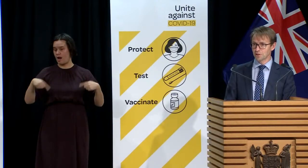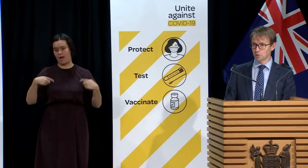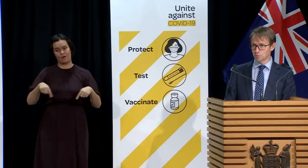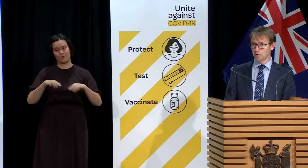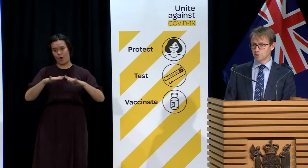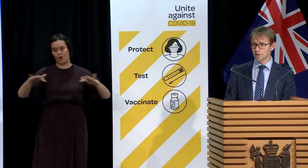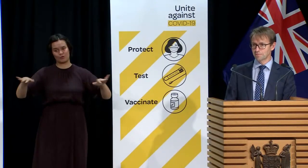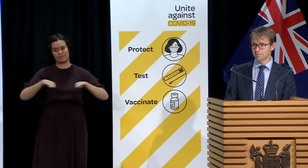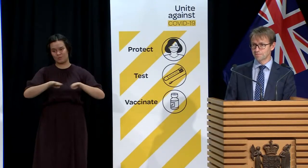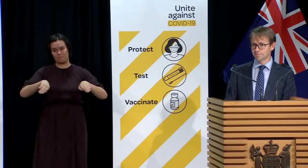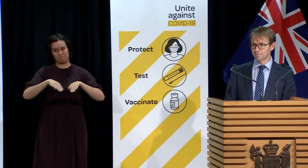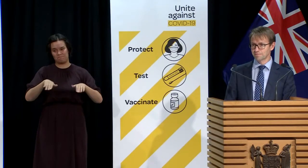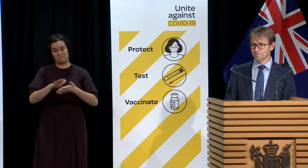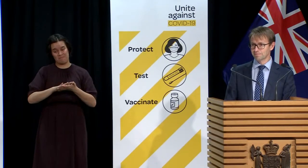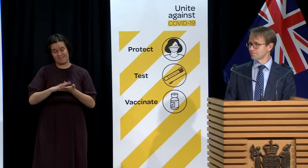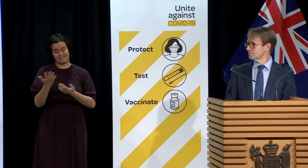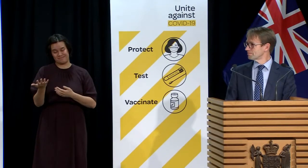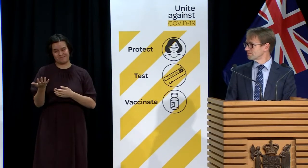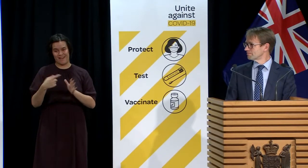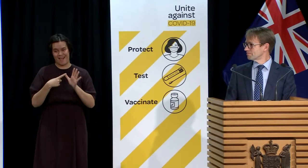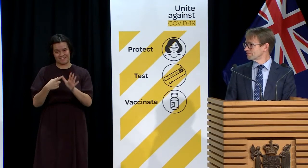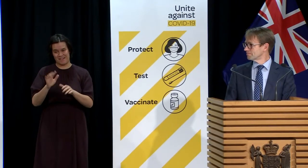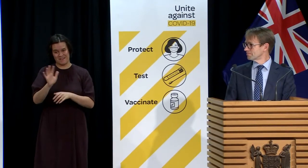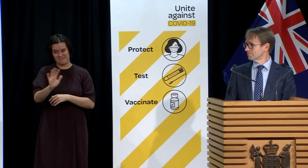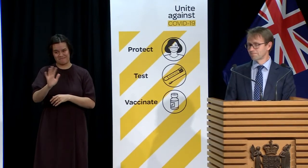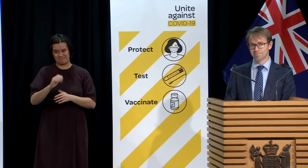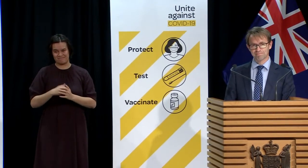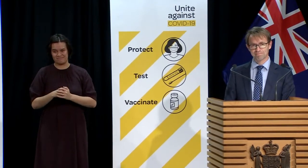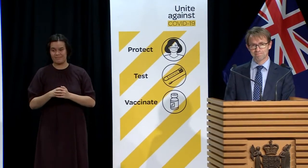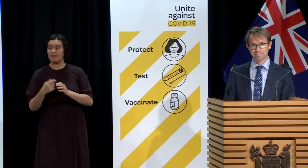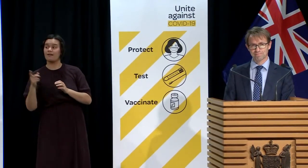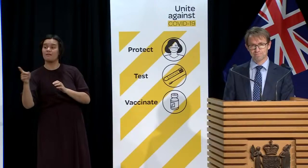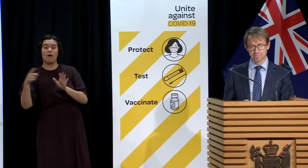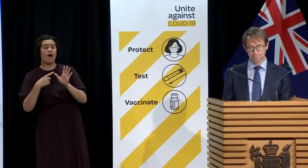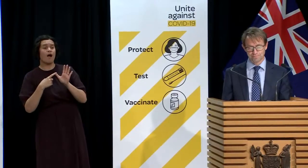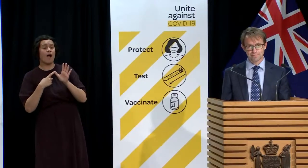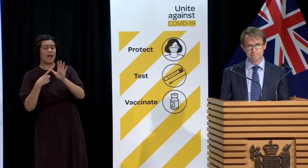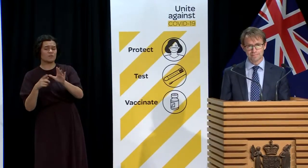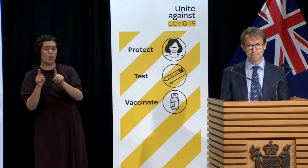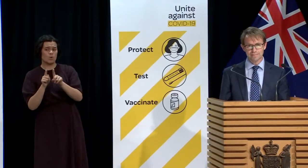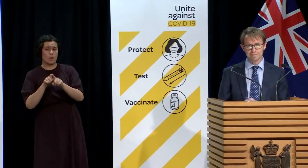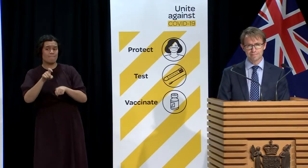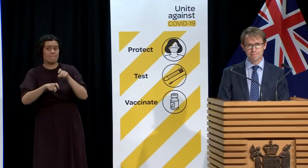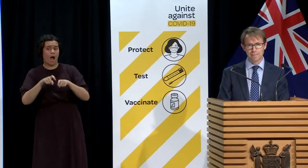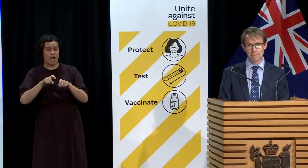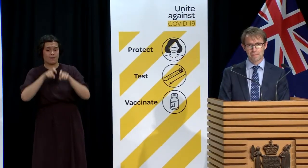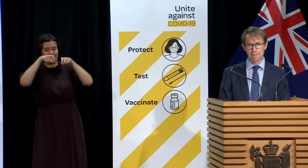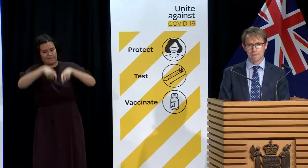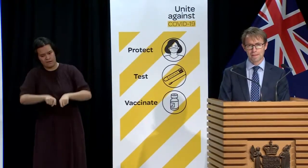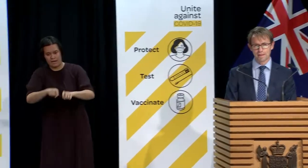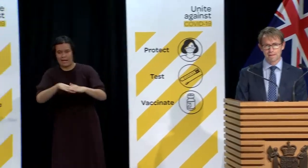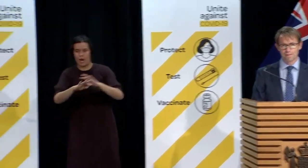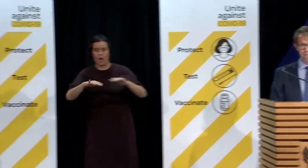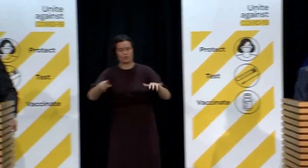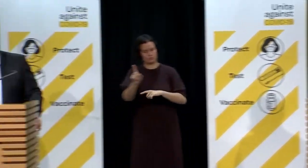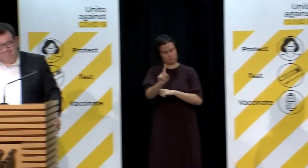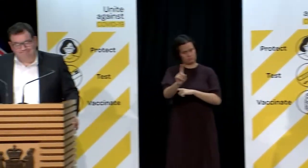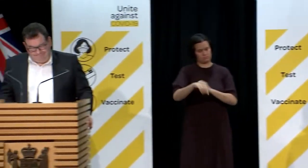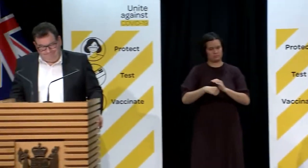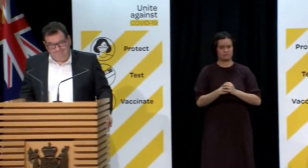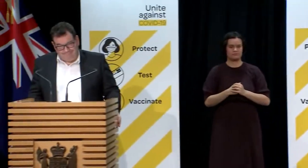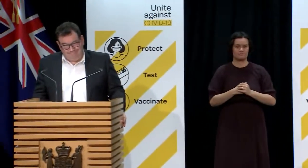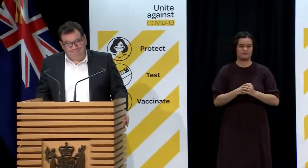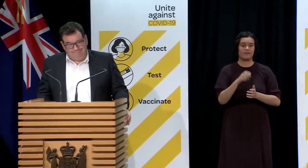so it's a moot point. Yeah, and you shouldn't be on your bike in the ocean either, Jason. Amelia. Thank you. President Joe Biden is